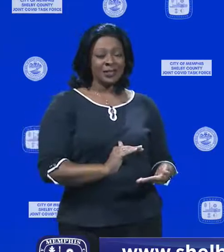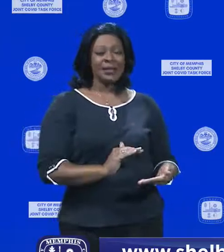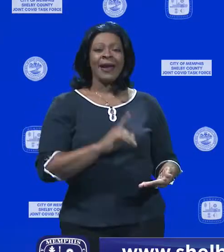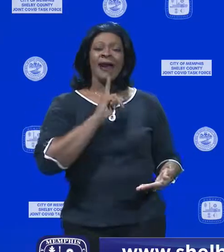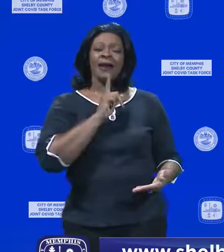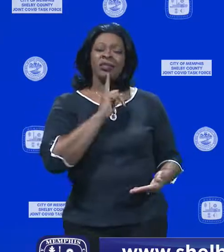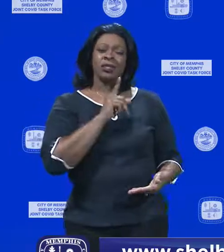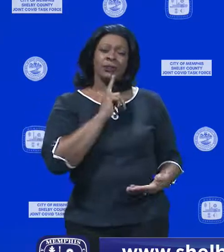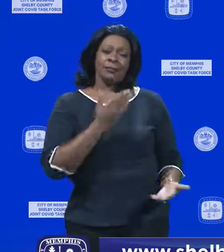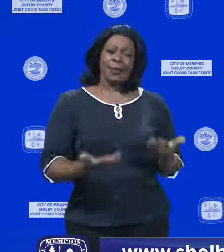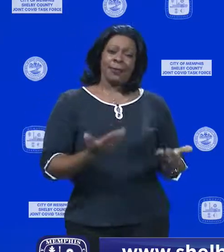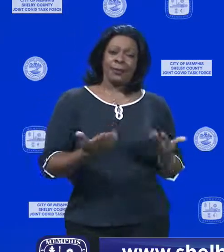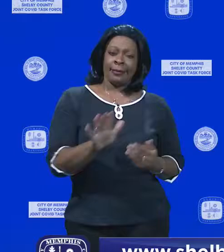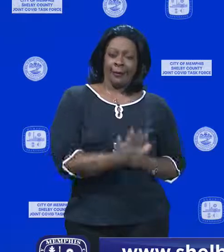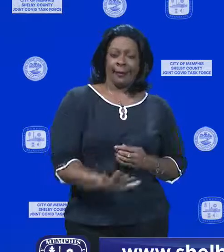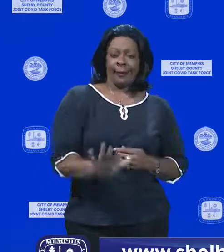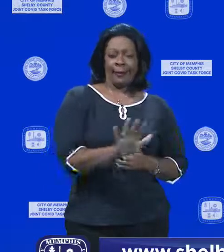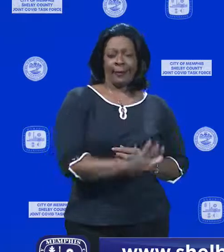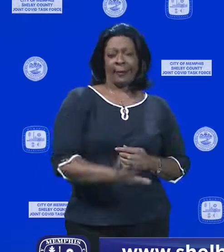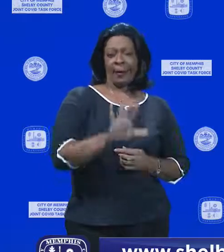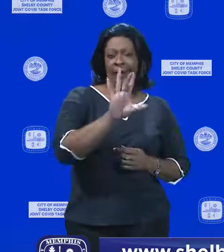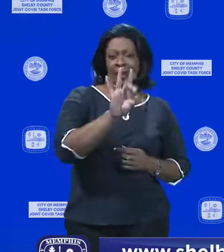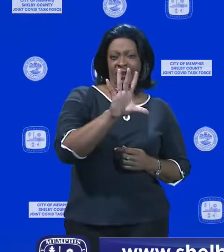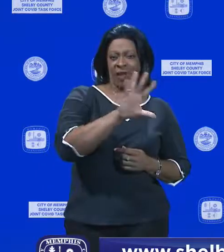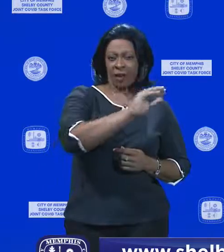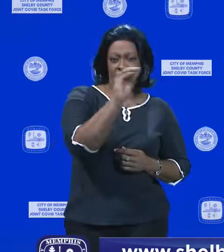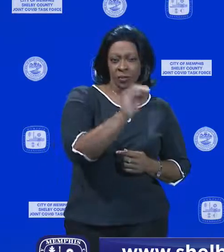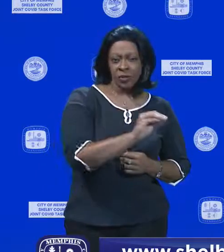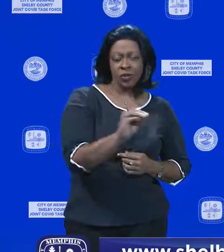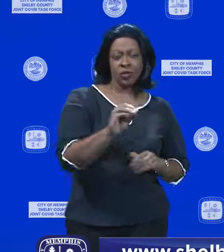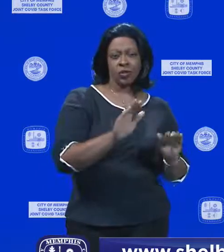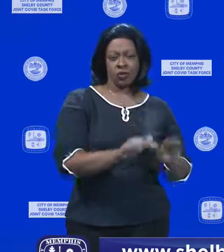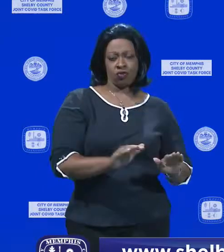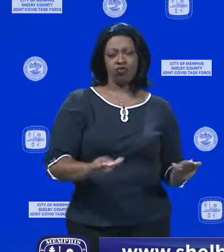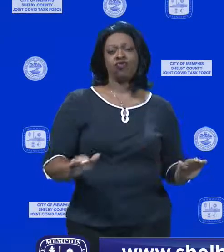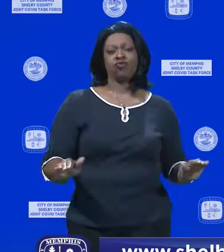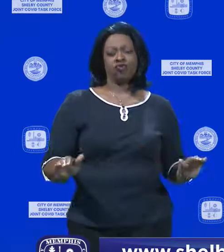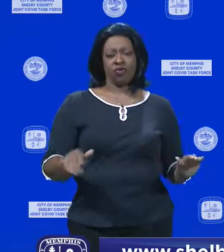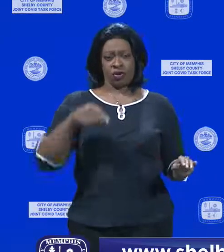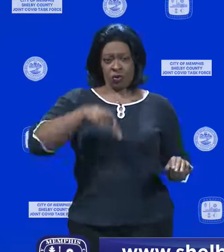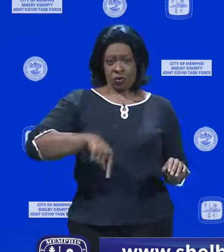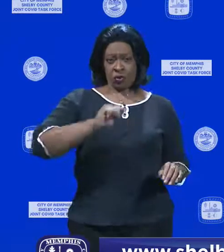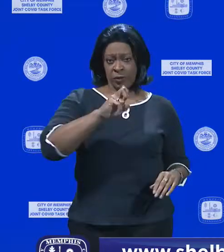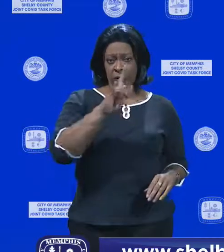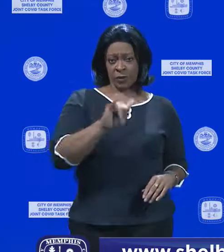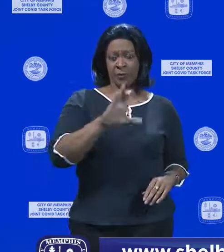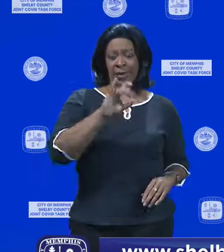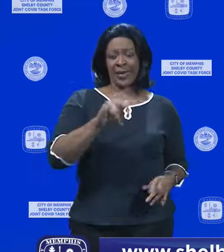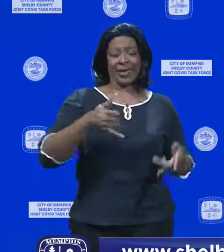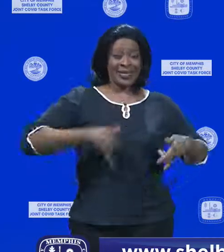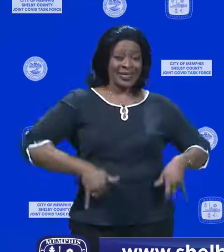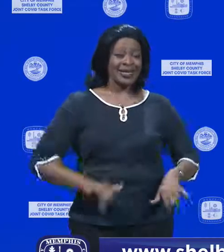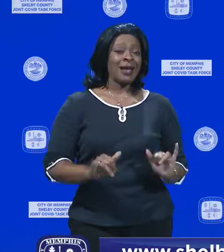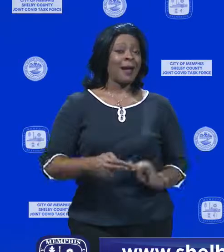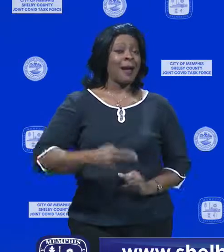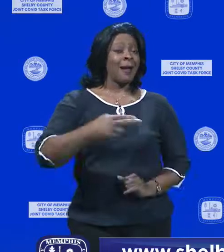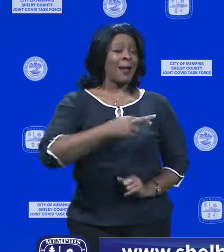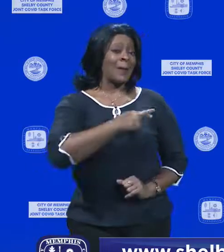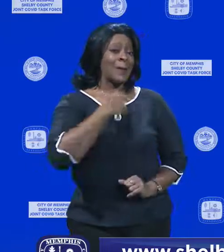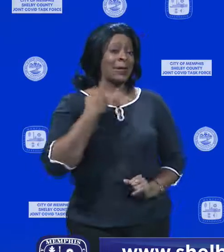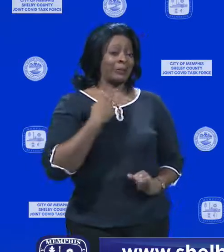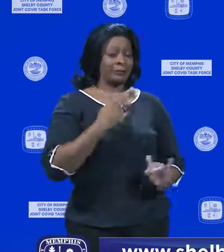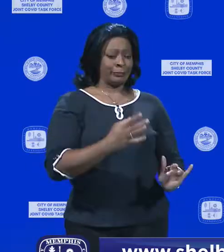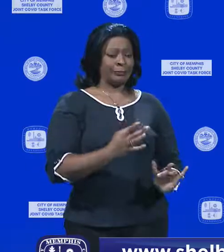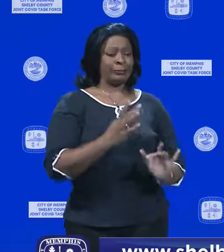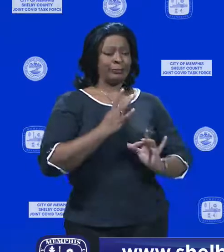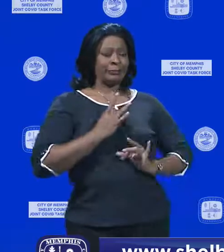fact, probably about 85% of the children in Shelby County remain vulnerable